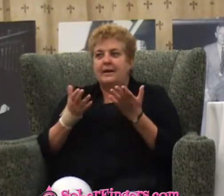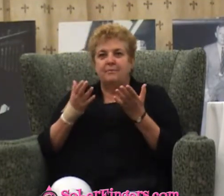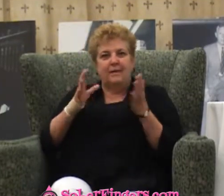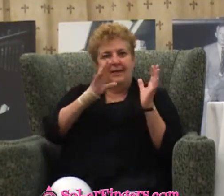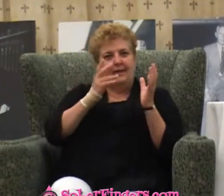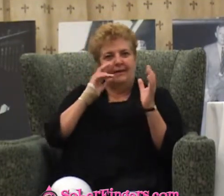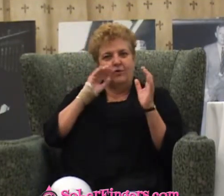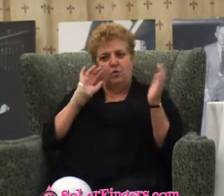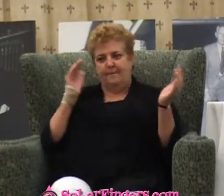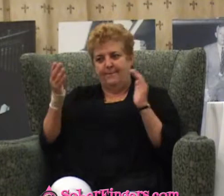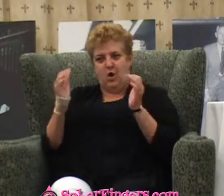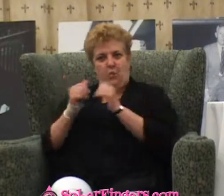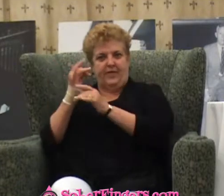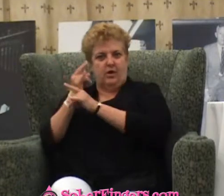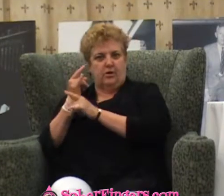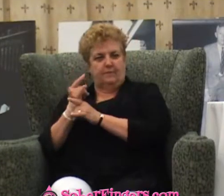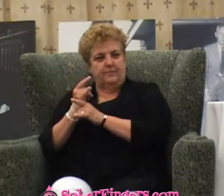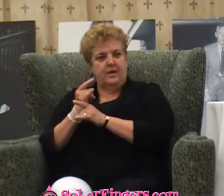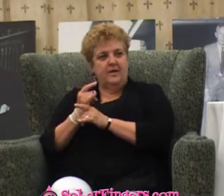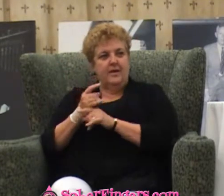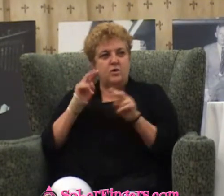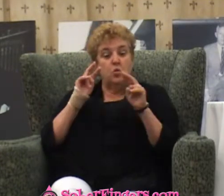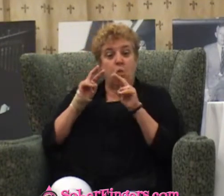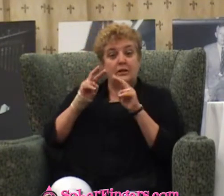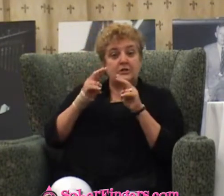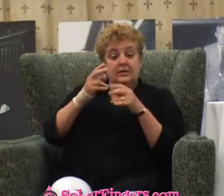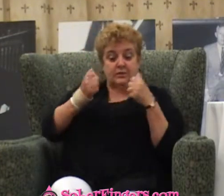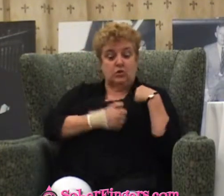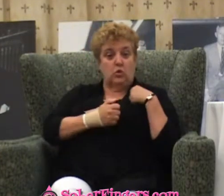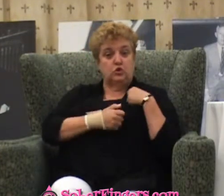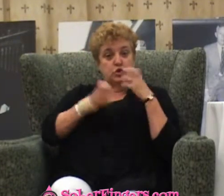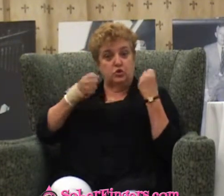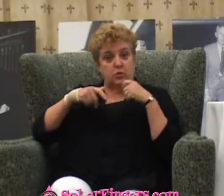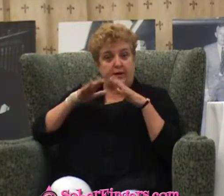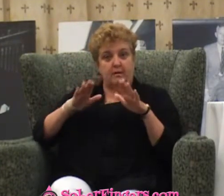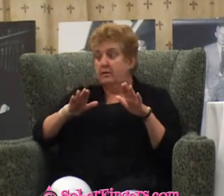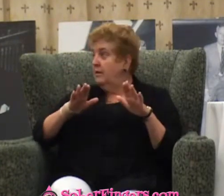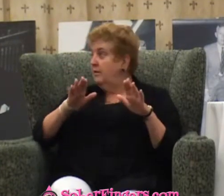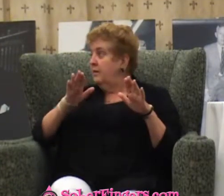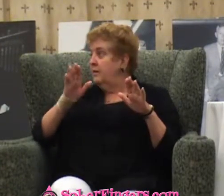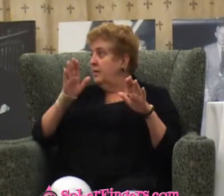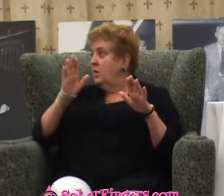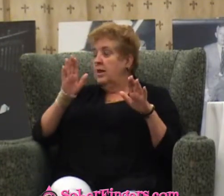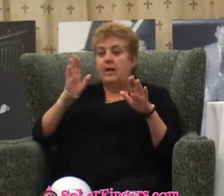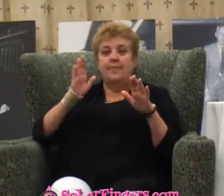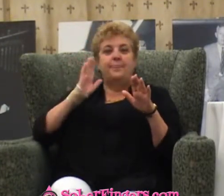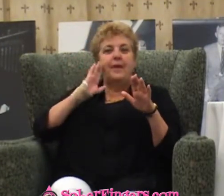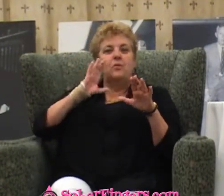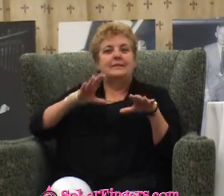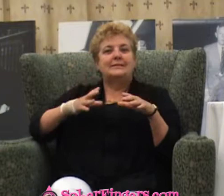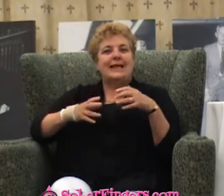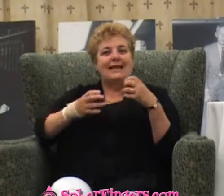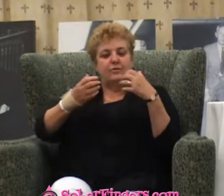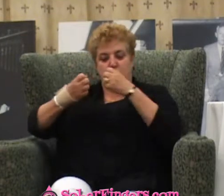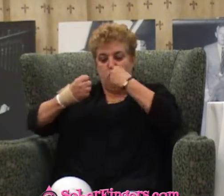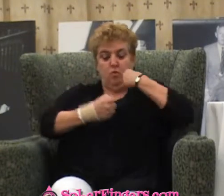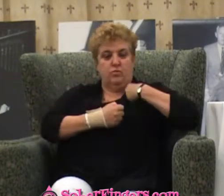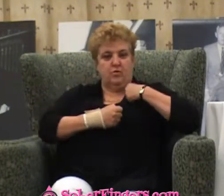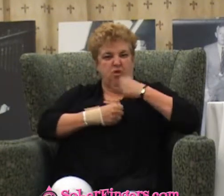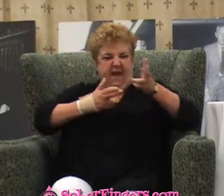new. You ever watch a soldier surrender, you'll see the soldier take the rifle, very slowly lay it on the ground, sit down on the side